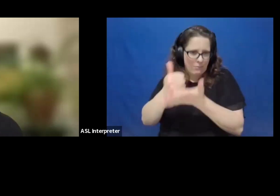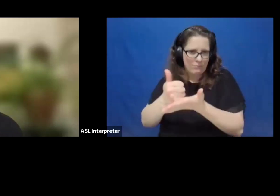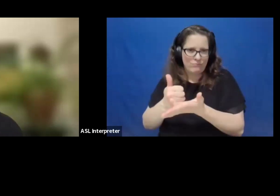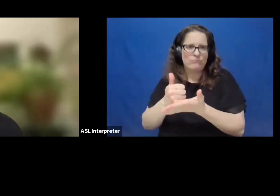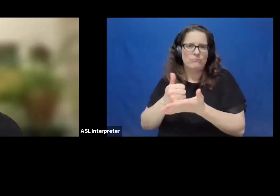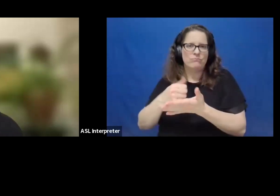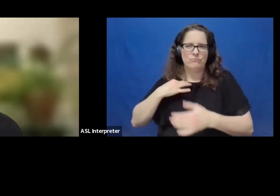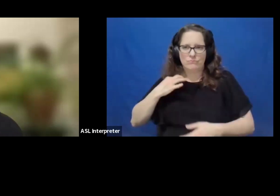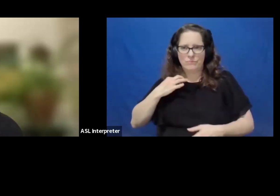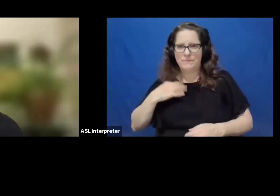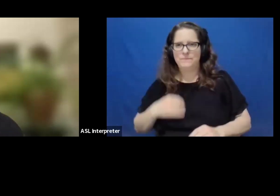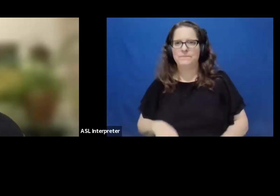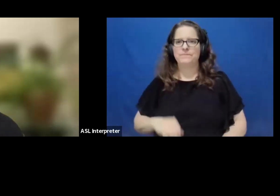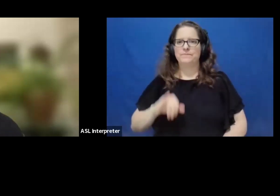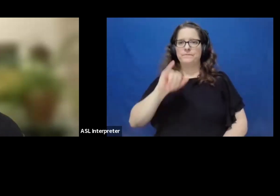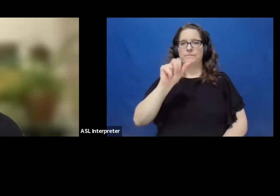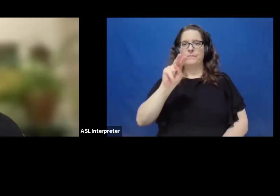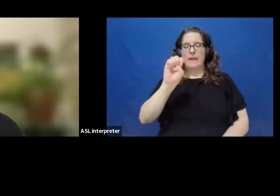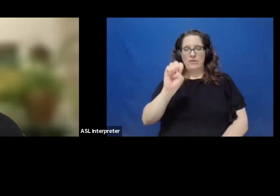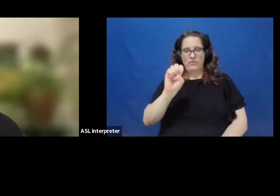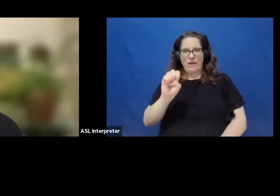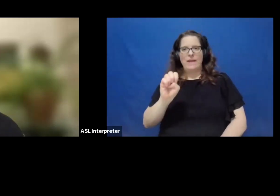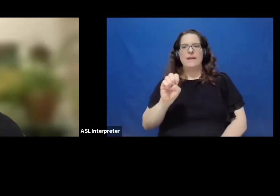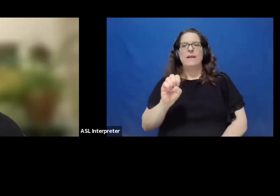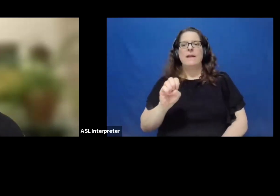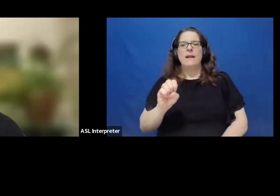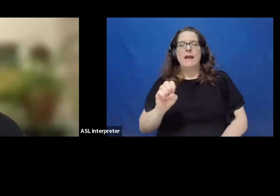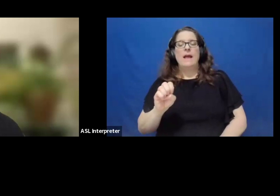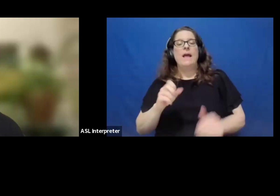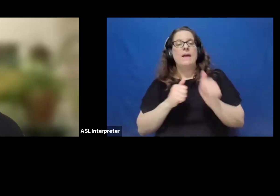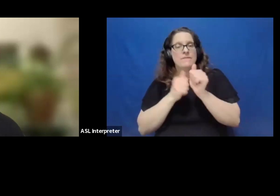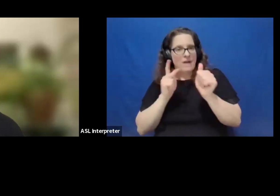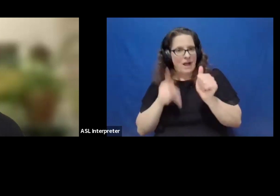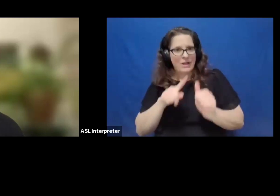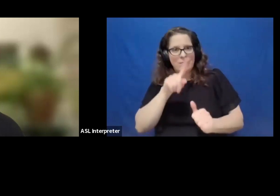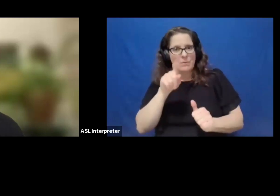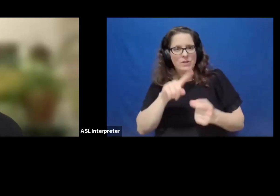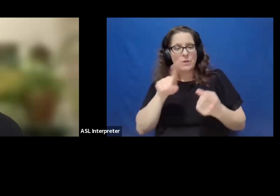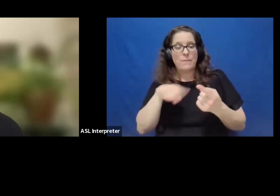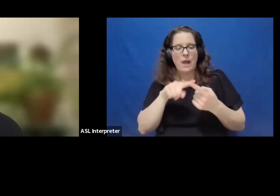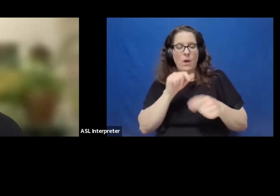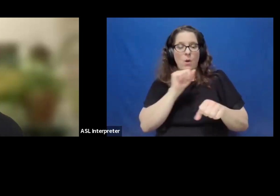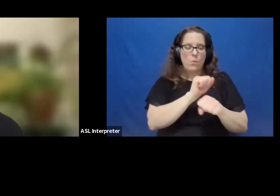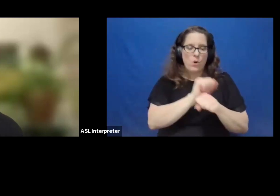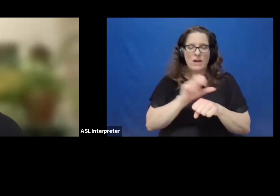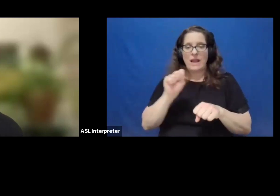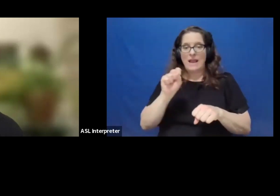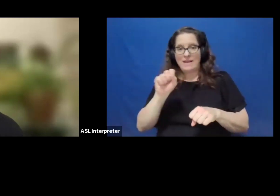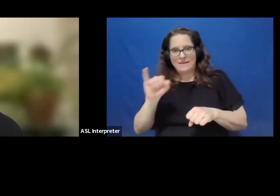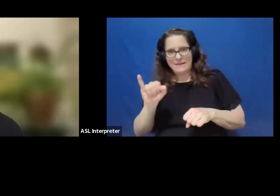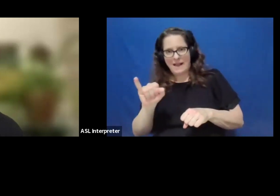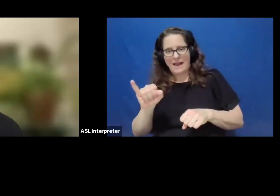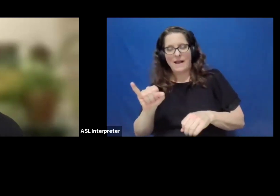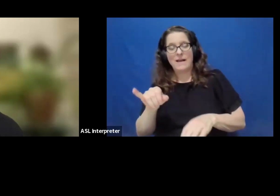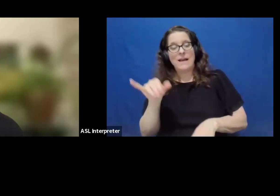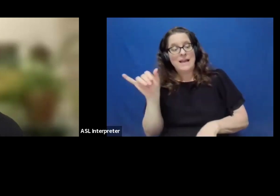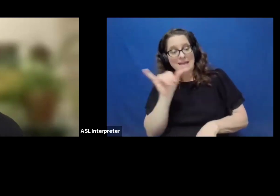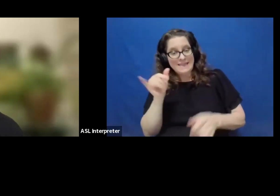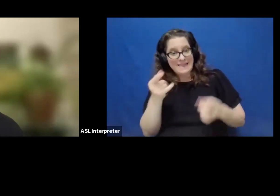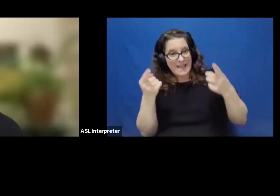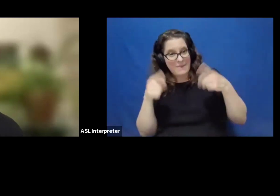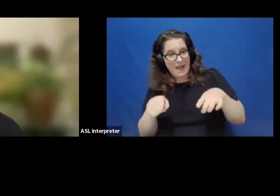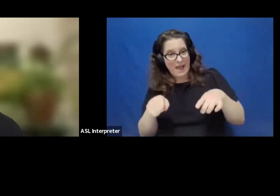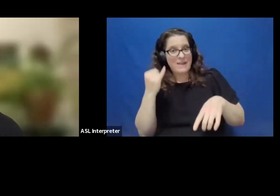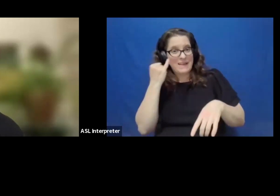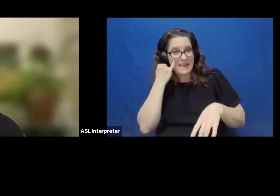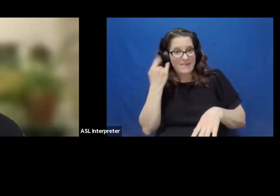Okay, Jane asks follow-up to question about working in SSI. Does the same apply to what happens if someone is on